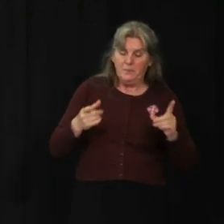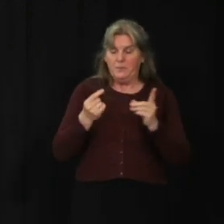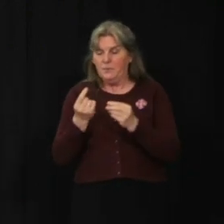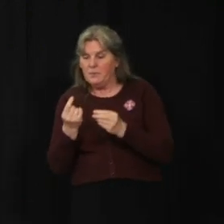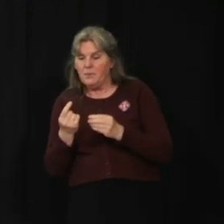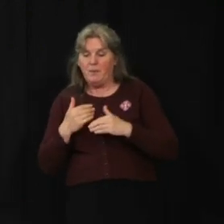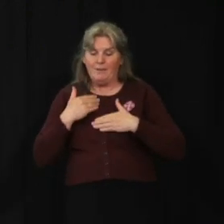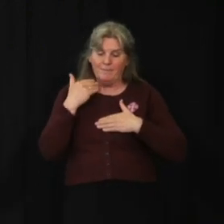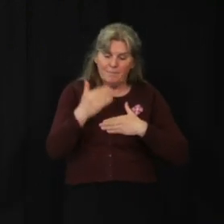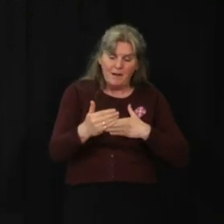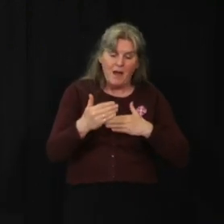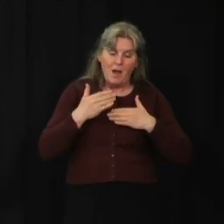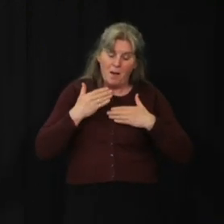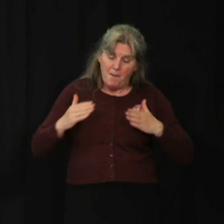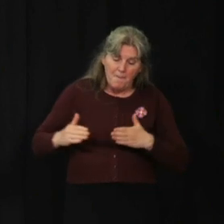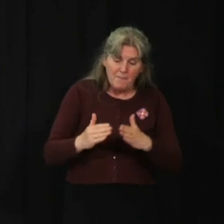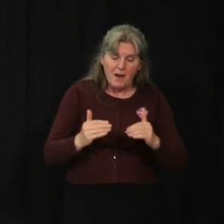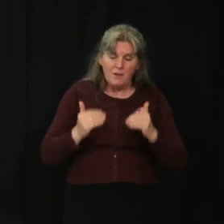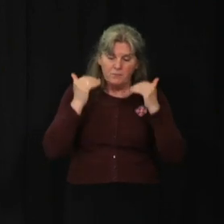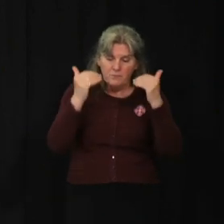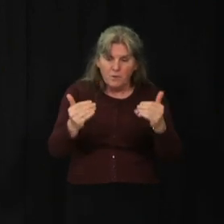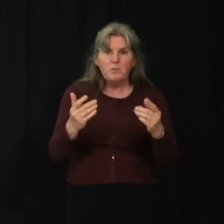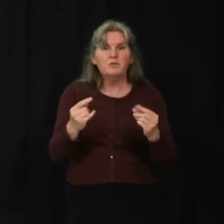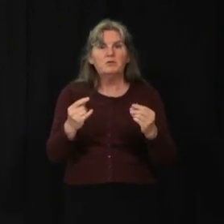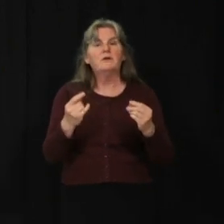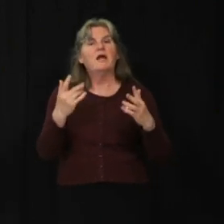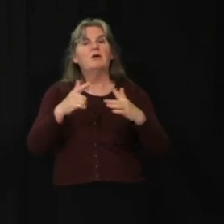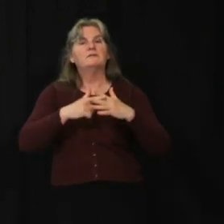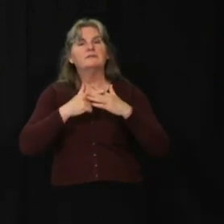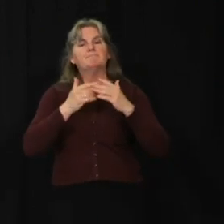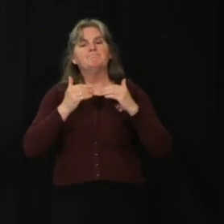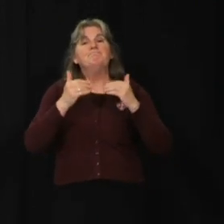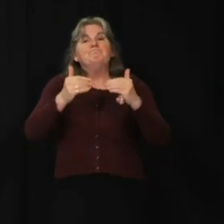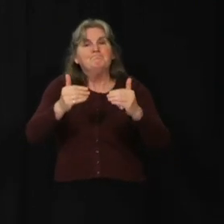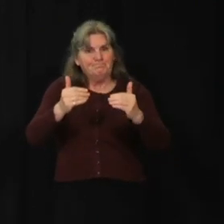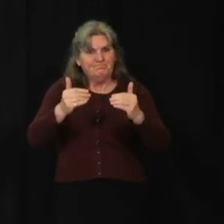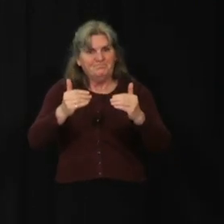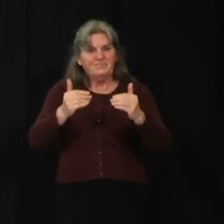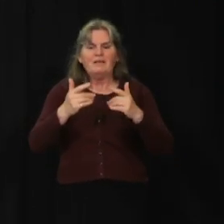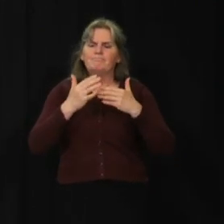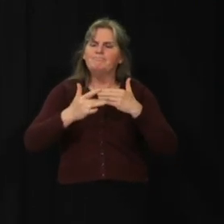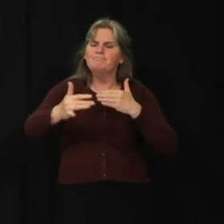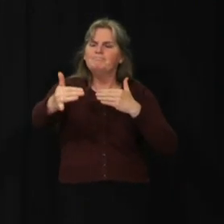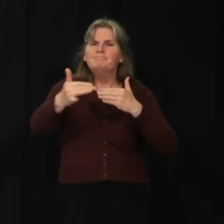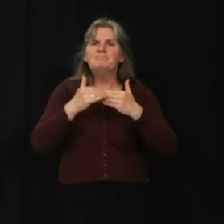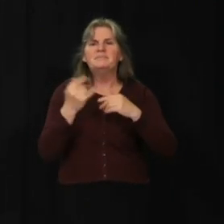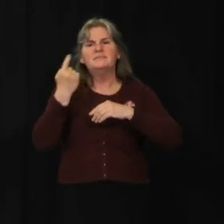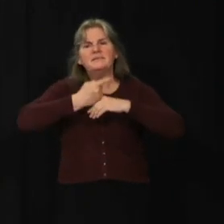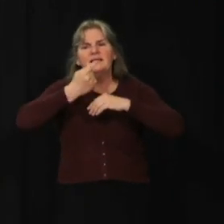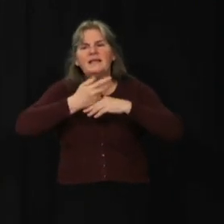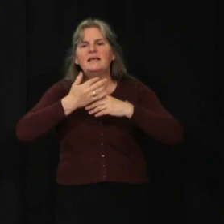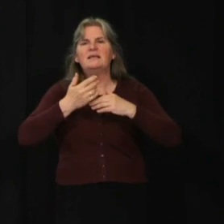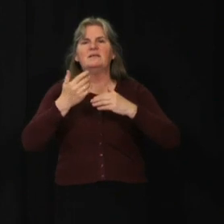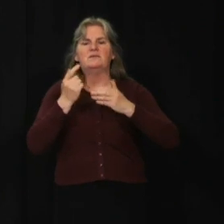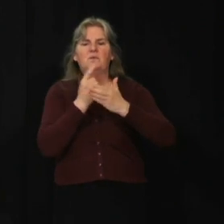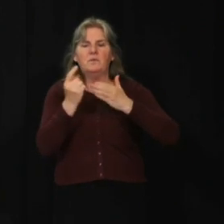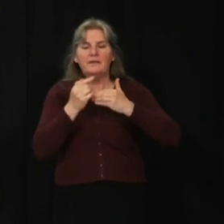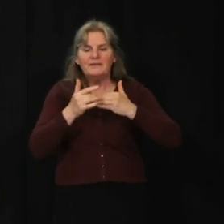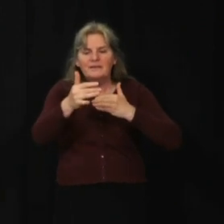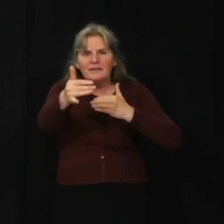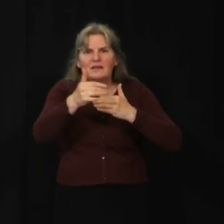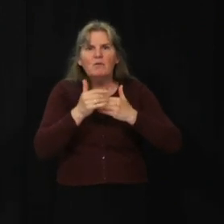what the path forward is. Today's the day that we start that new phase, and in the coming days and weeks we will be working with